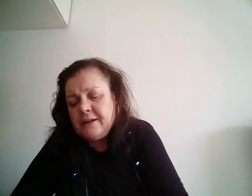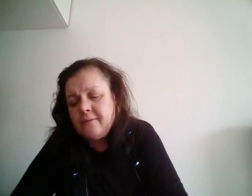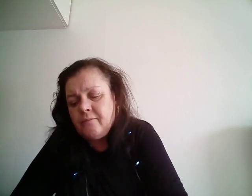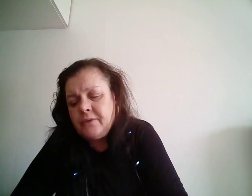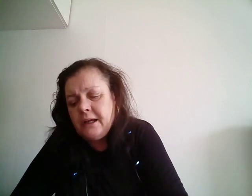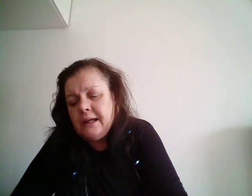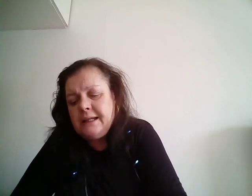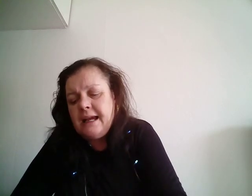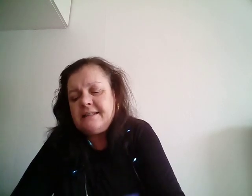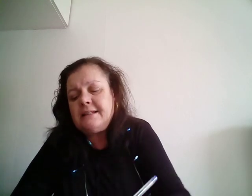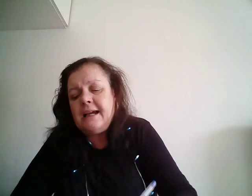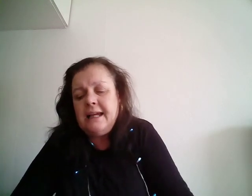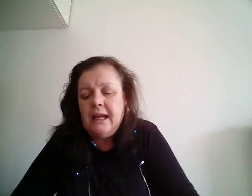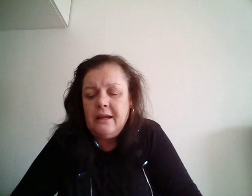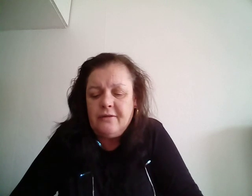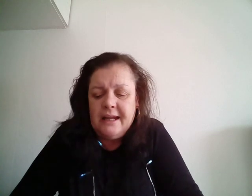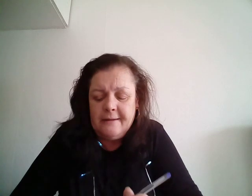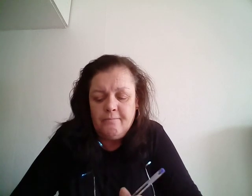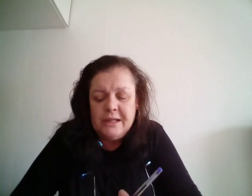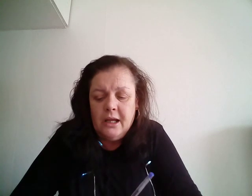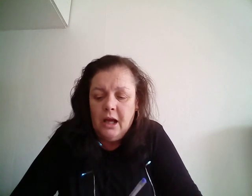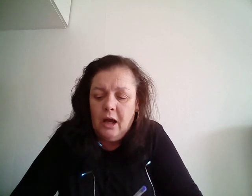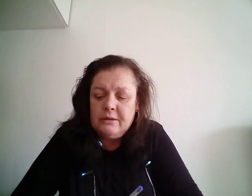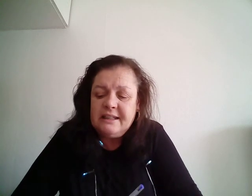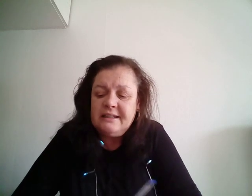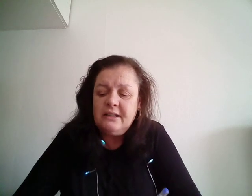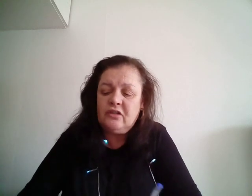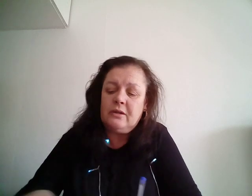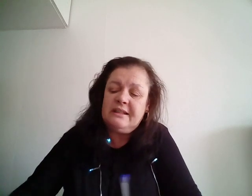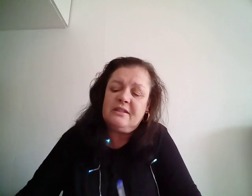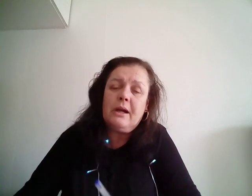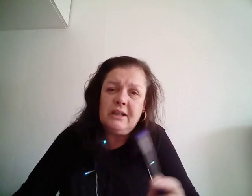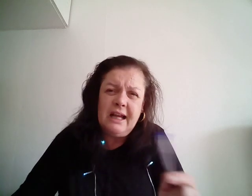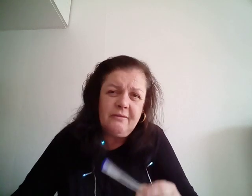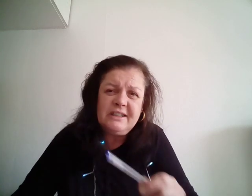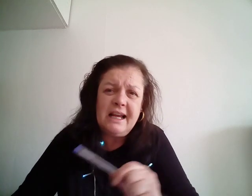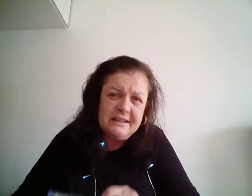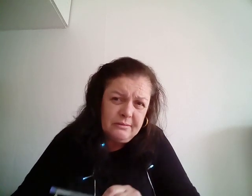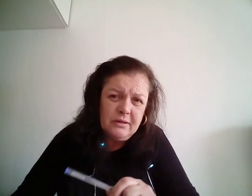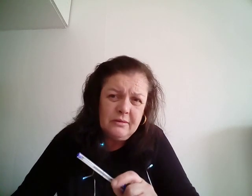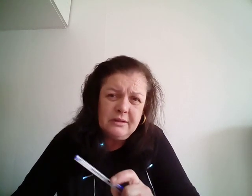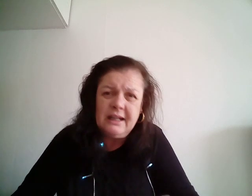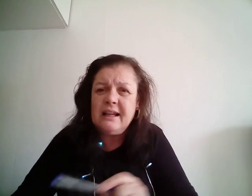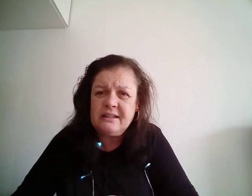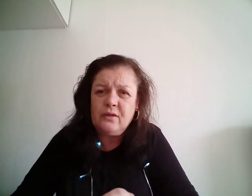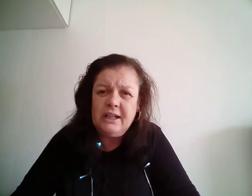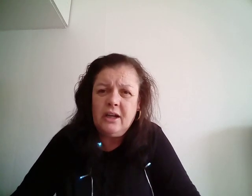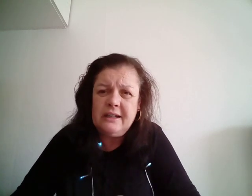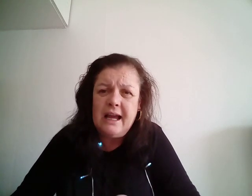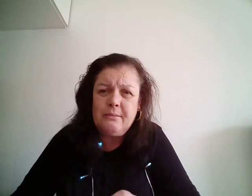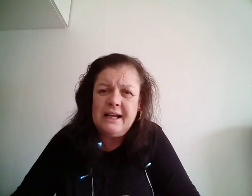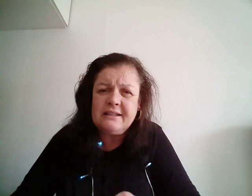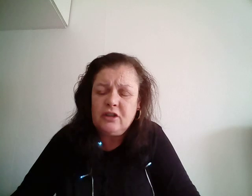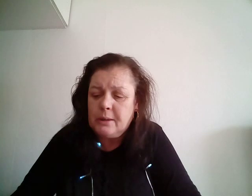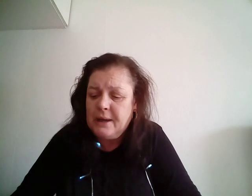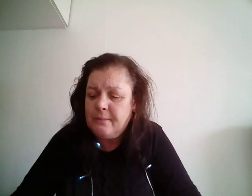was it yesterday evening? Yesterday evening, I was listening to, this is where I'm going to advertise the last video now, my delicious little